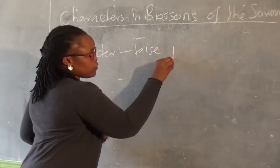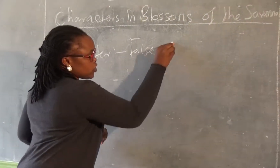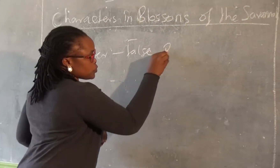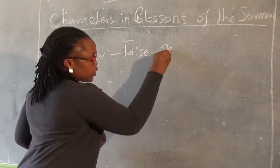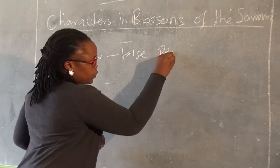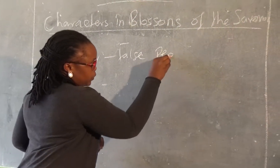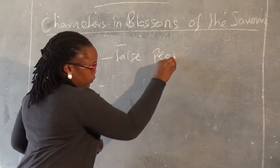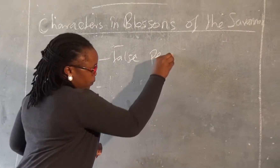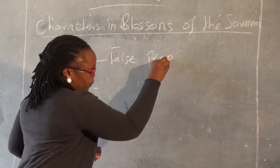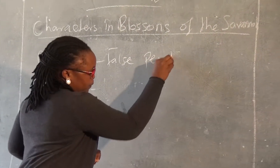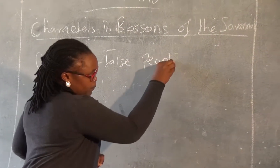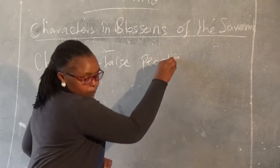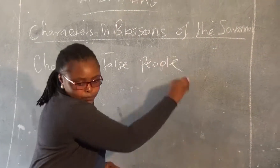first people.